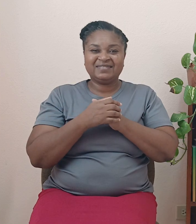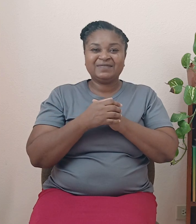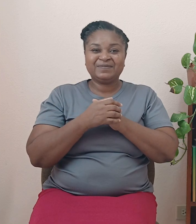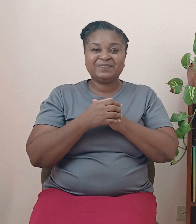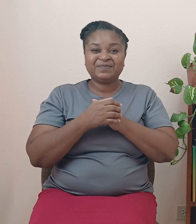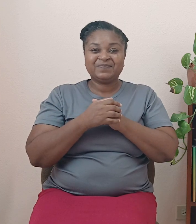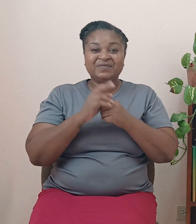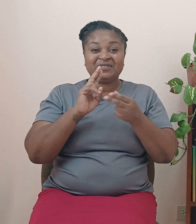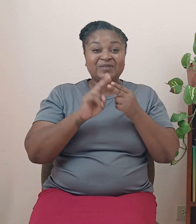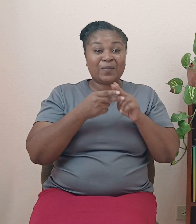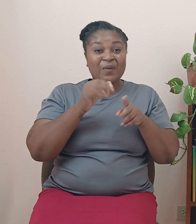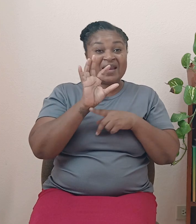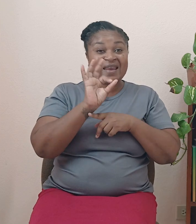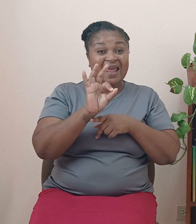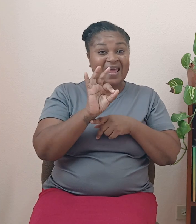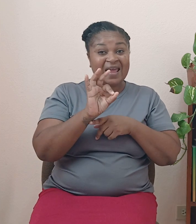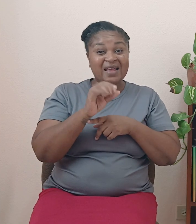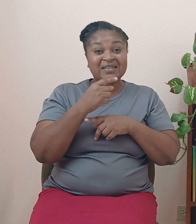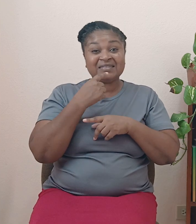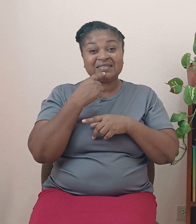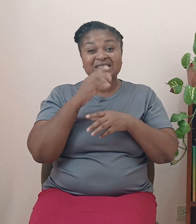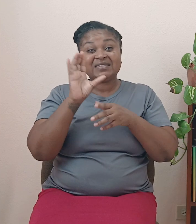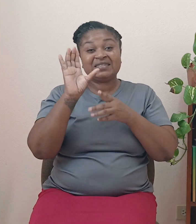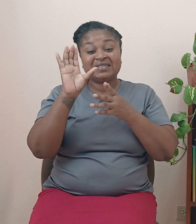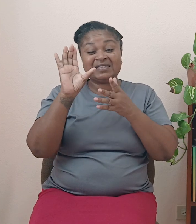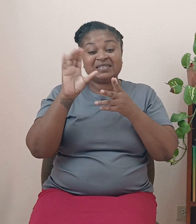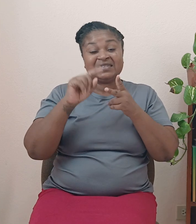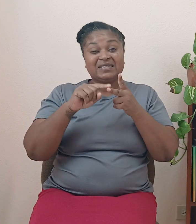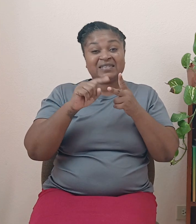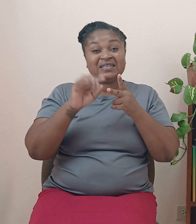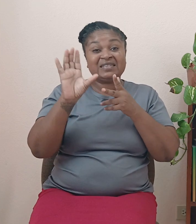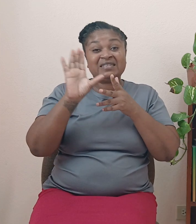Question 9, C, she slept at Boaz's feet.